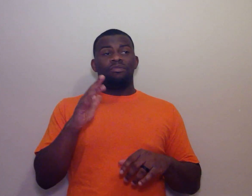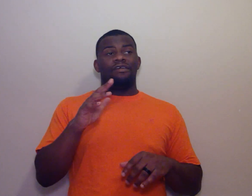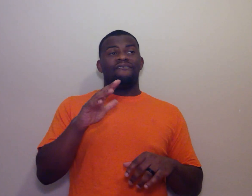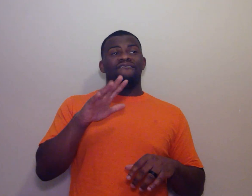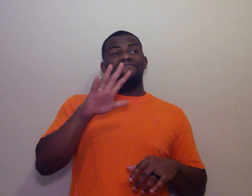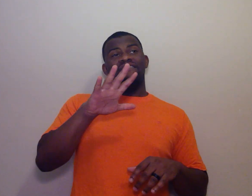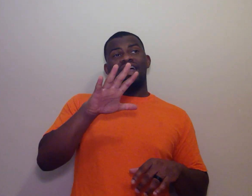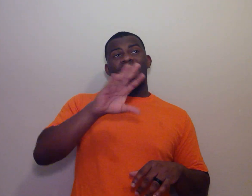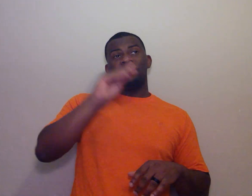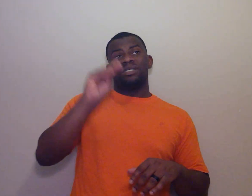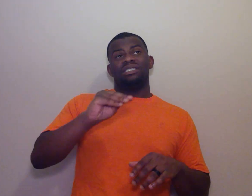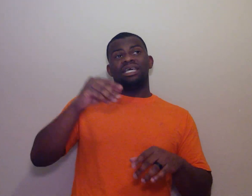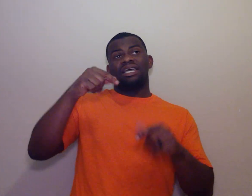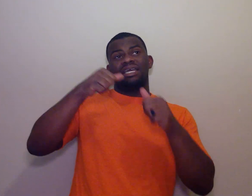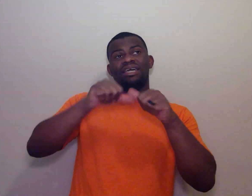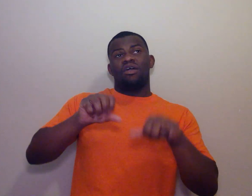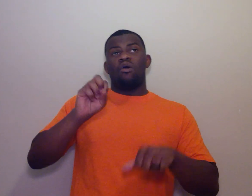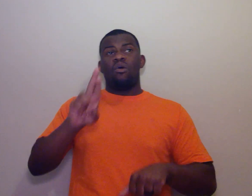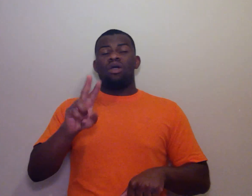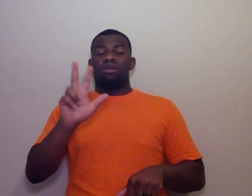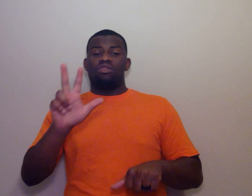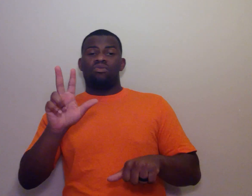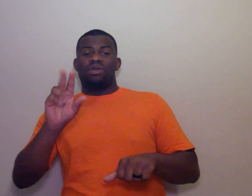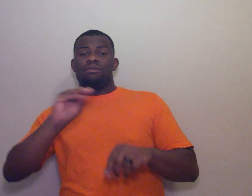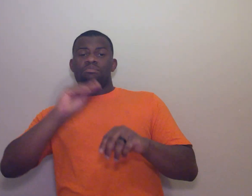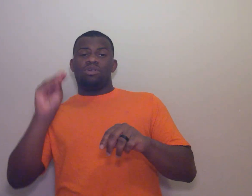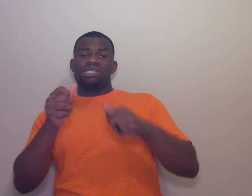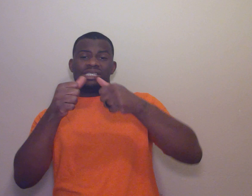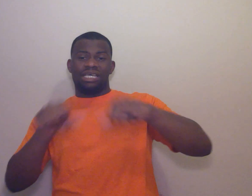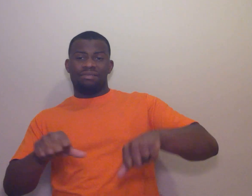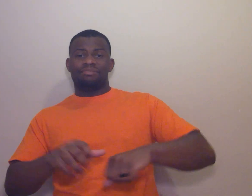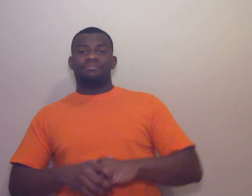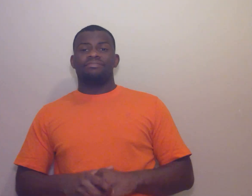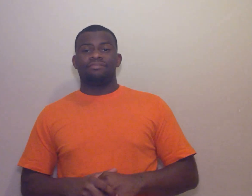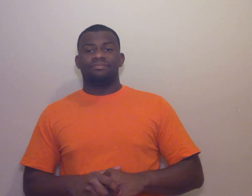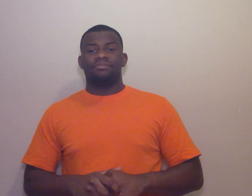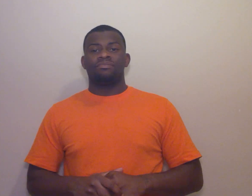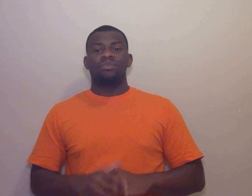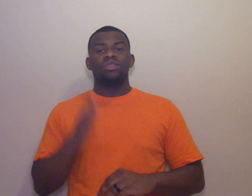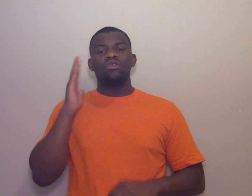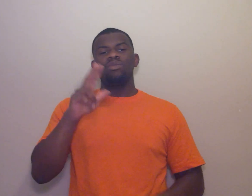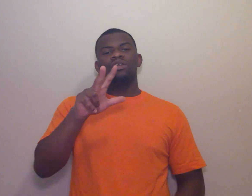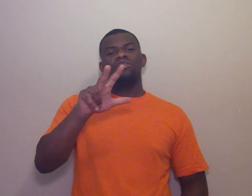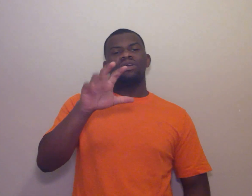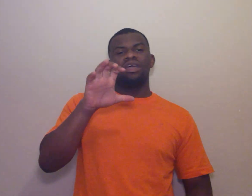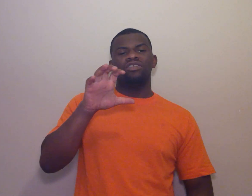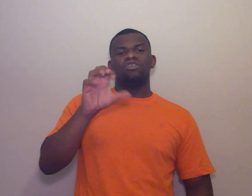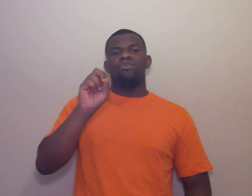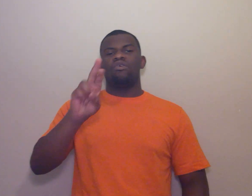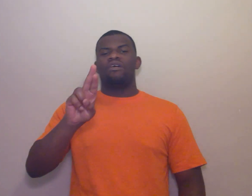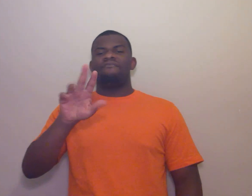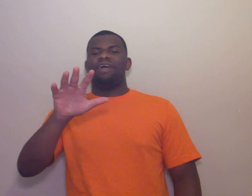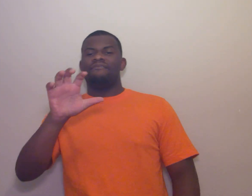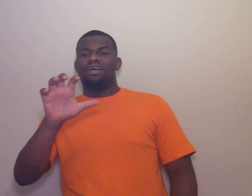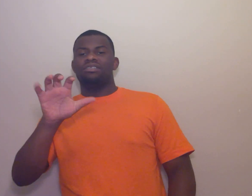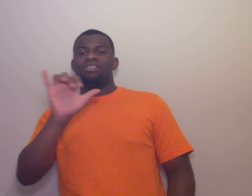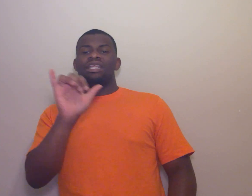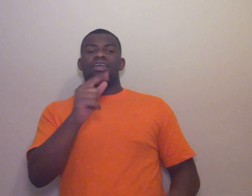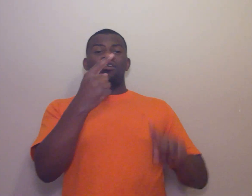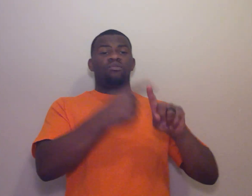instead of like a regular rental where it's going to be $300 or $500, like a rent house or an apartment complex, they're going to